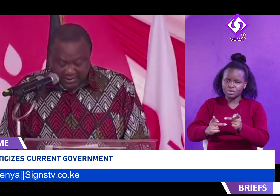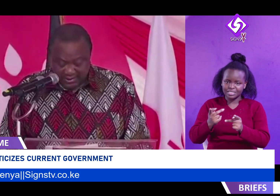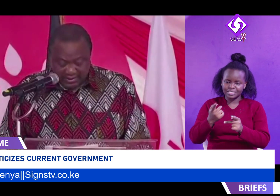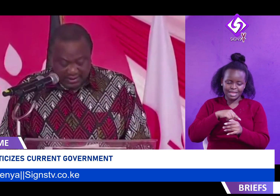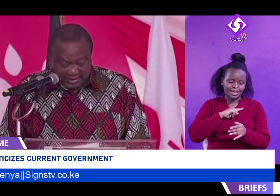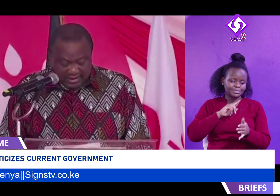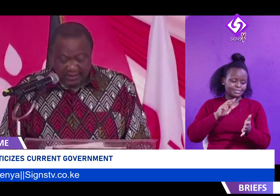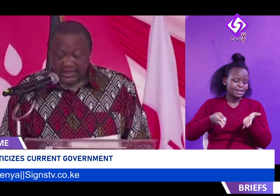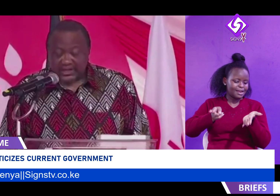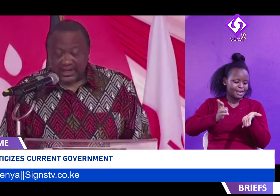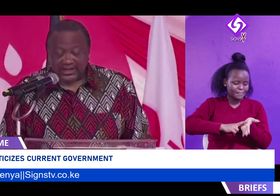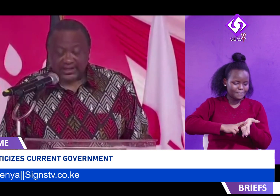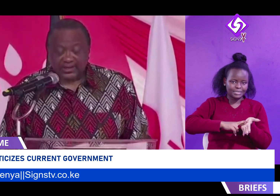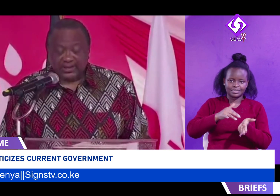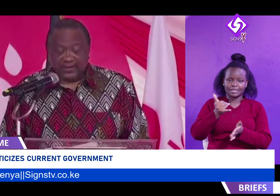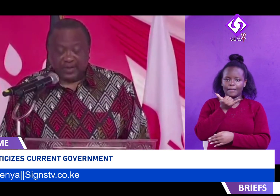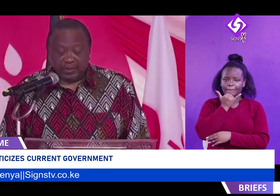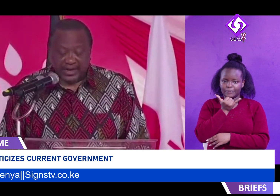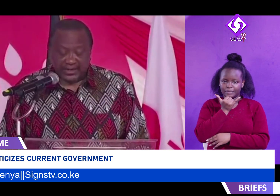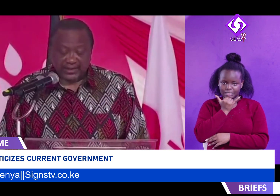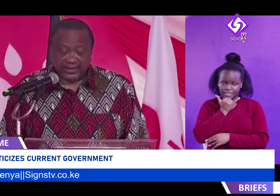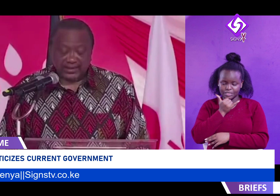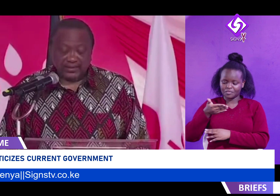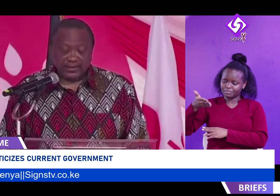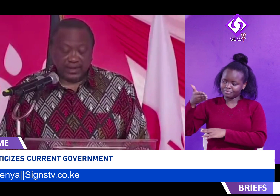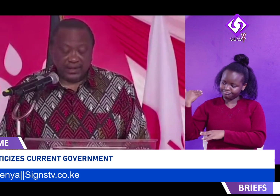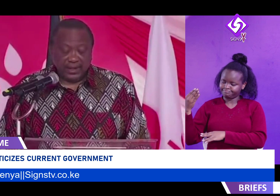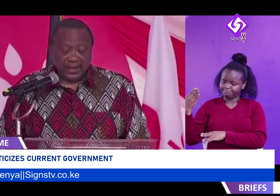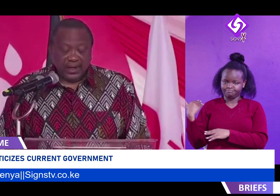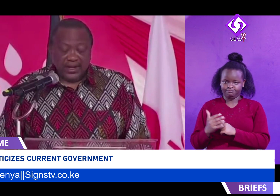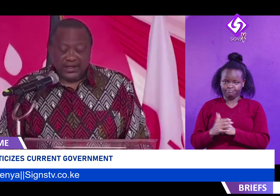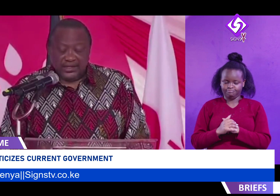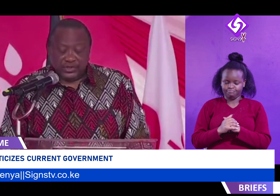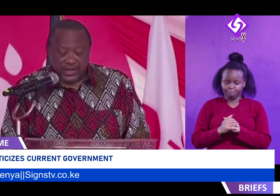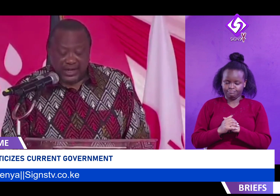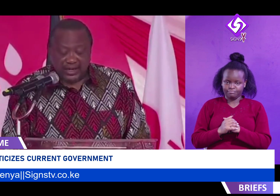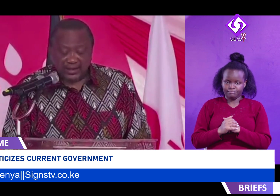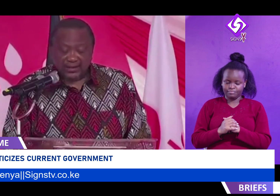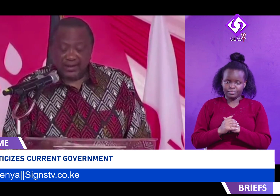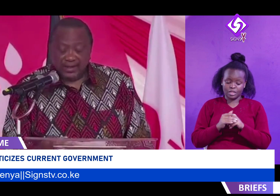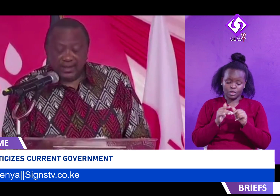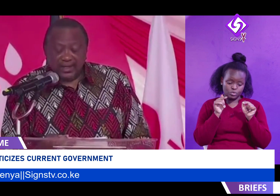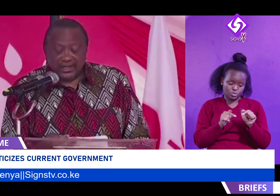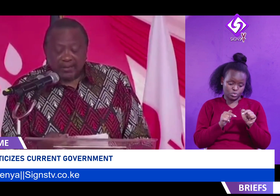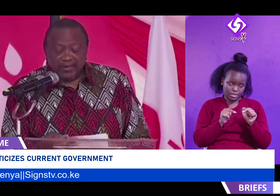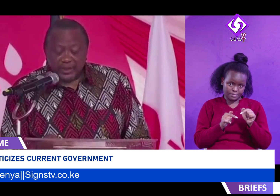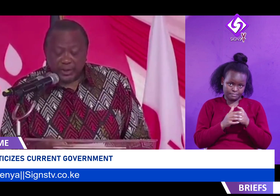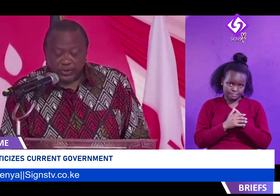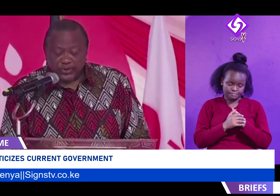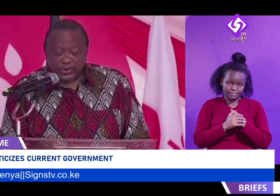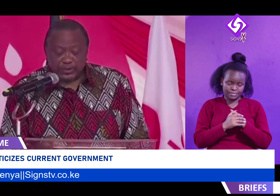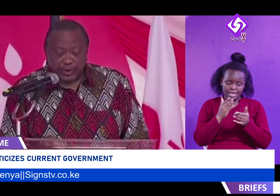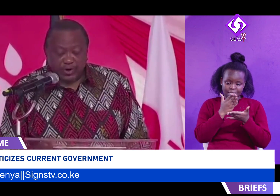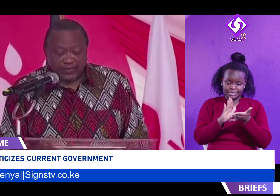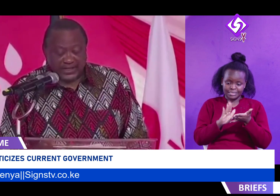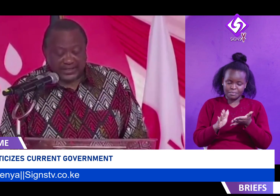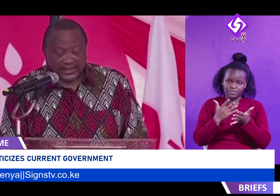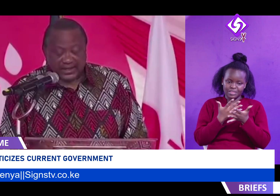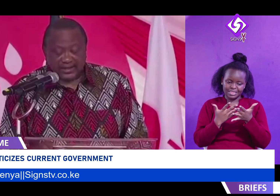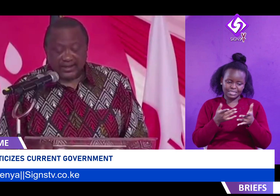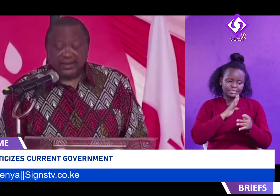repeat the mistakes of the past. Indeed, today, some of the truths we spoke